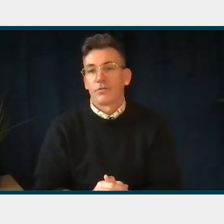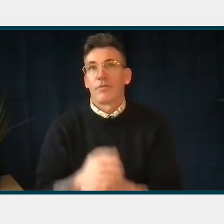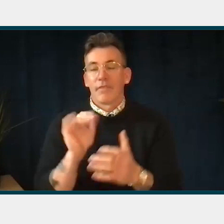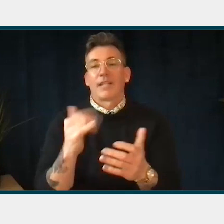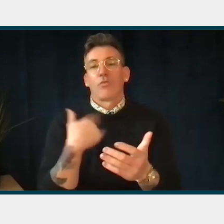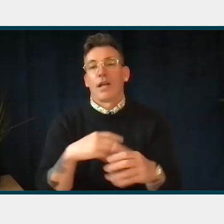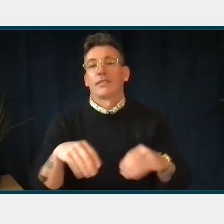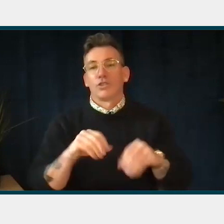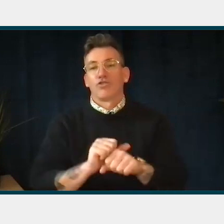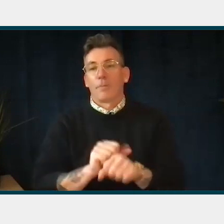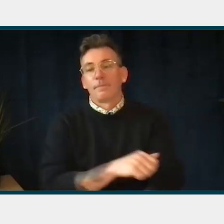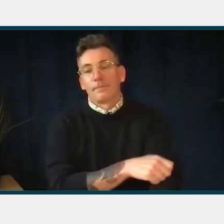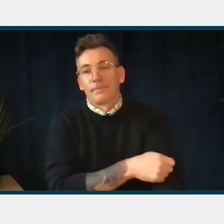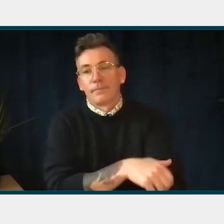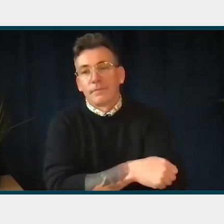start.